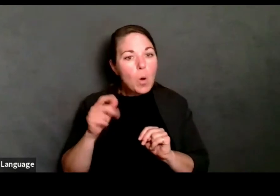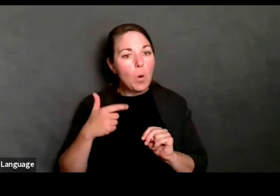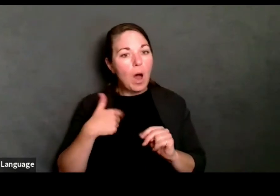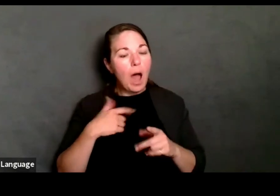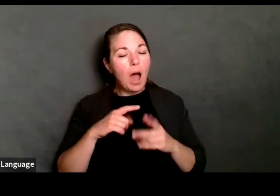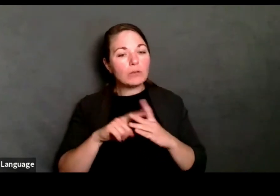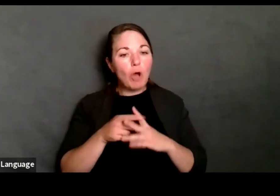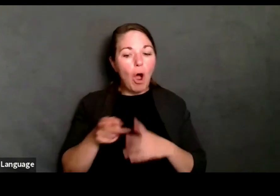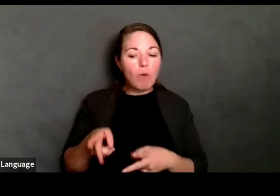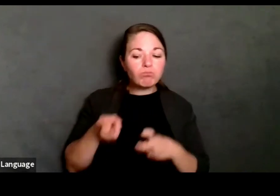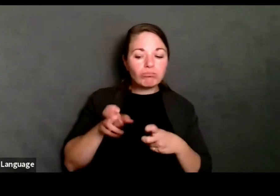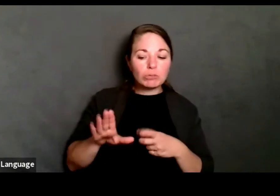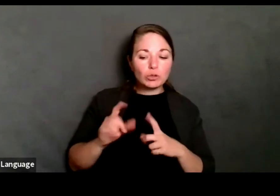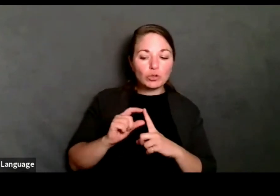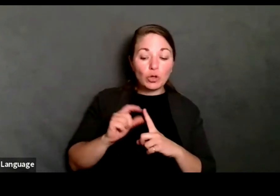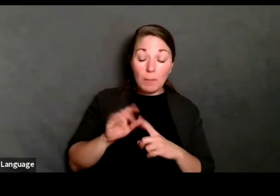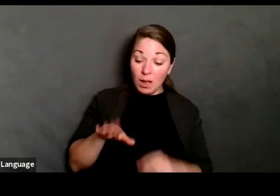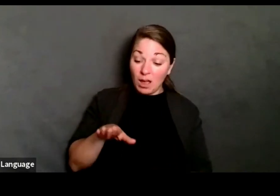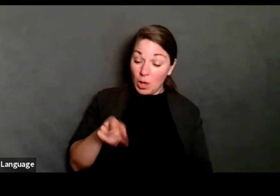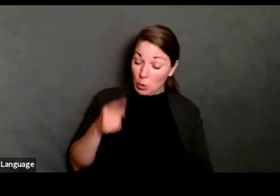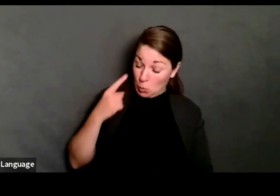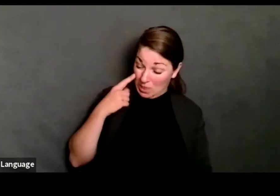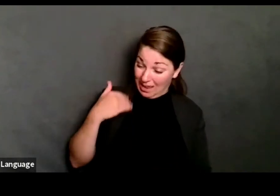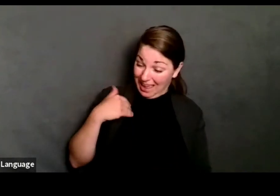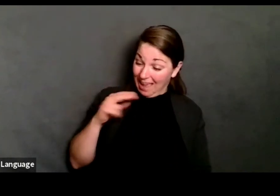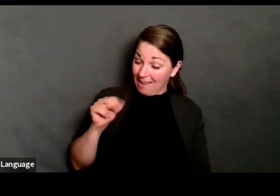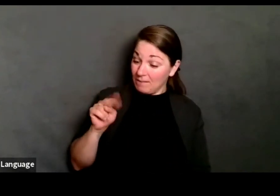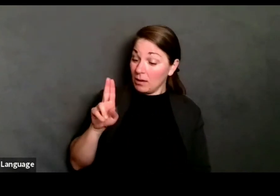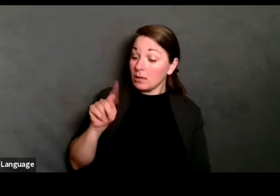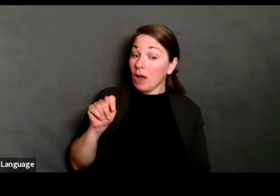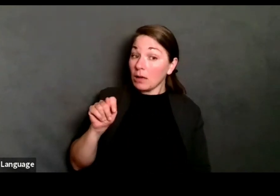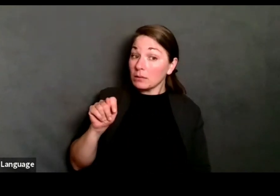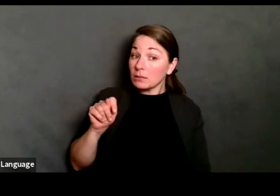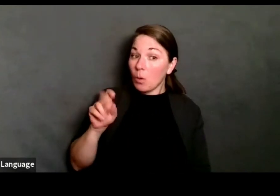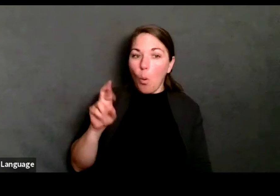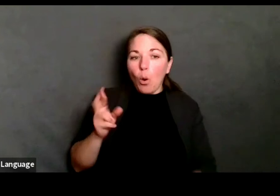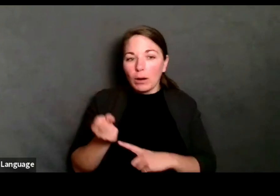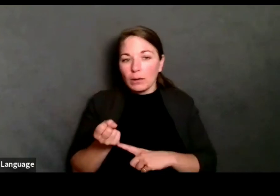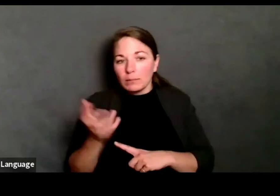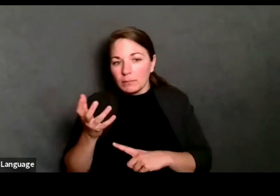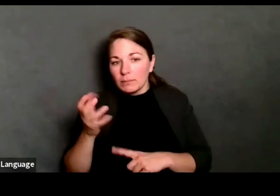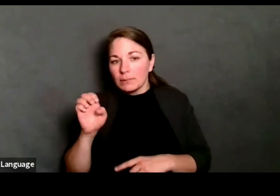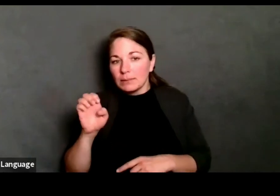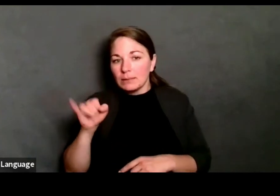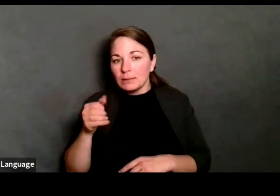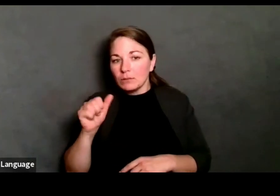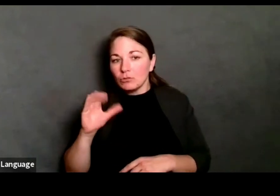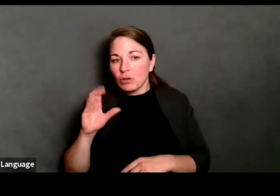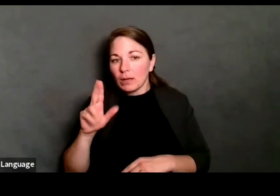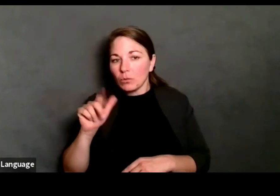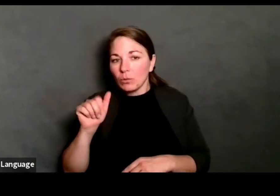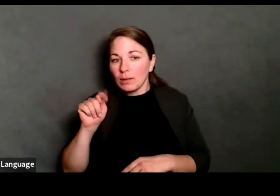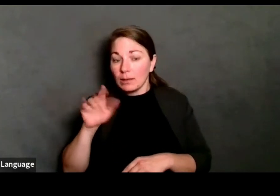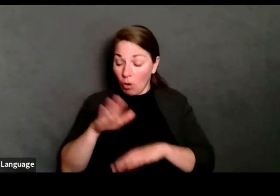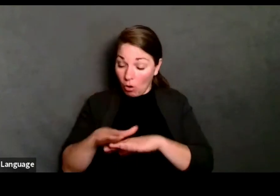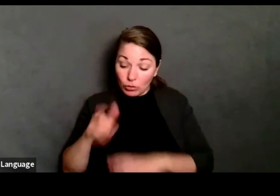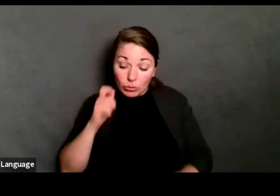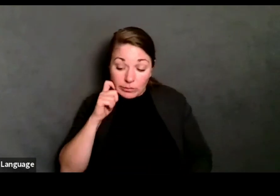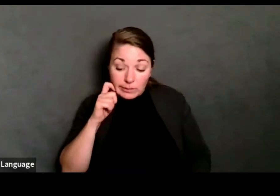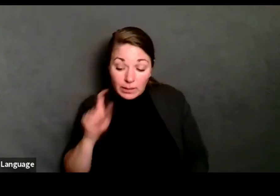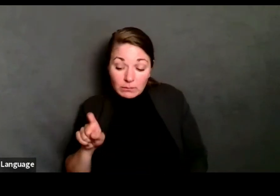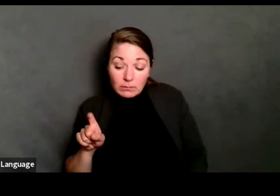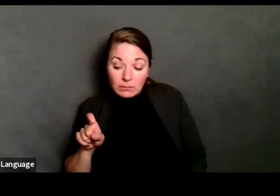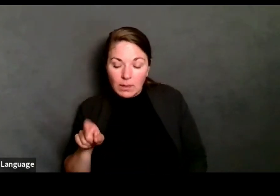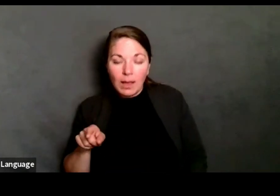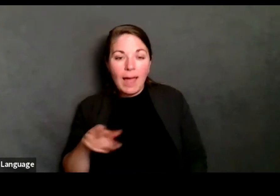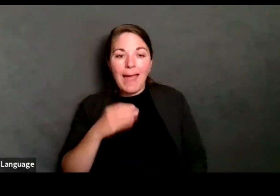saying, do you think that there is any nut or ejaculate that we might want to test for on your skin? And she also started